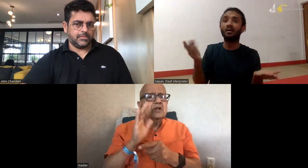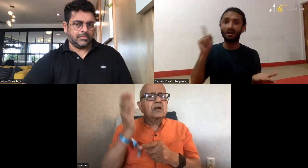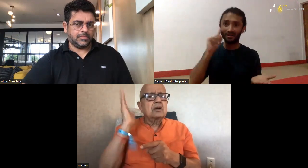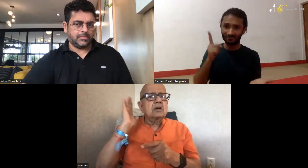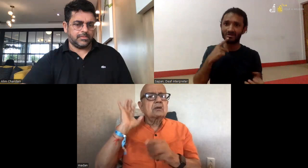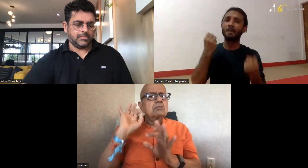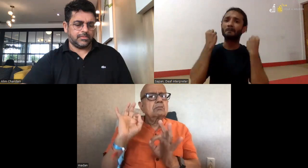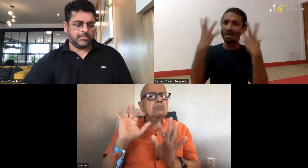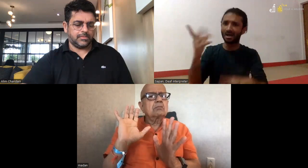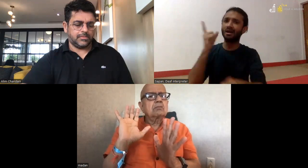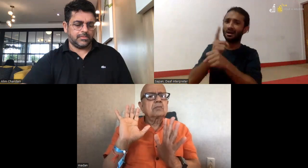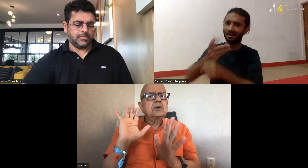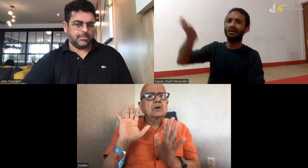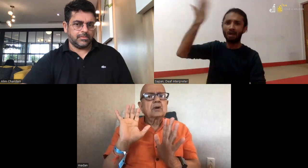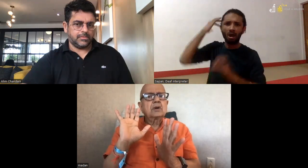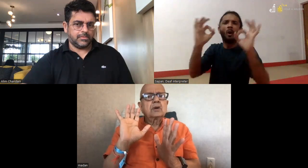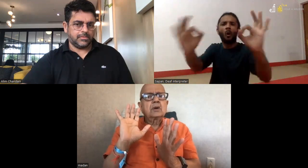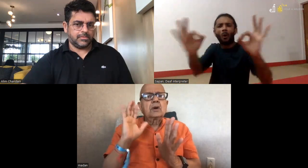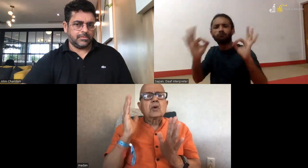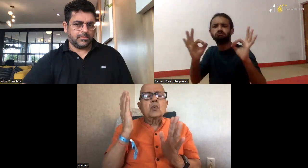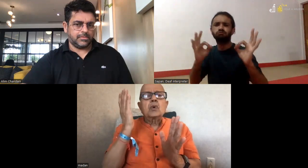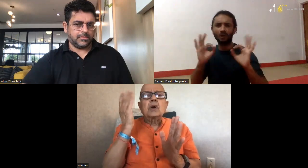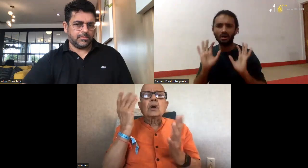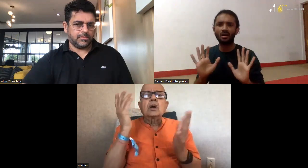less research.